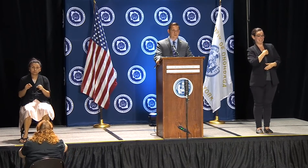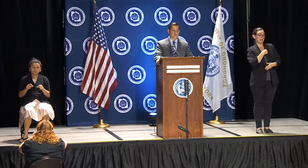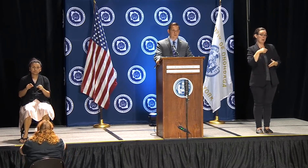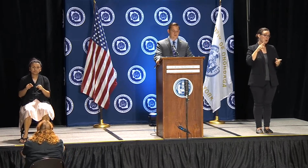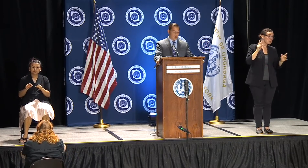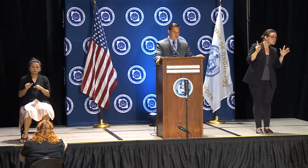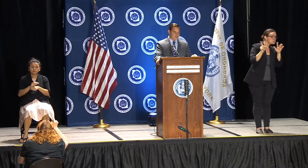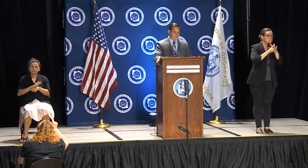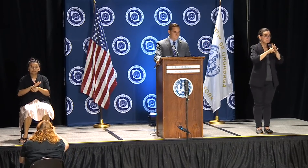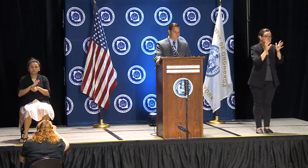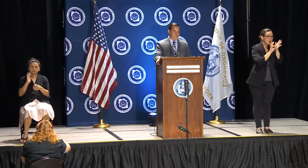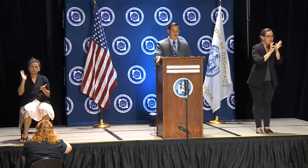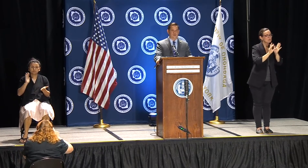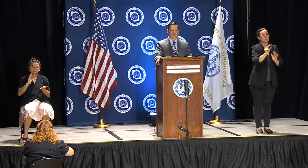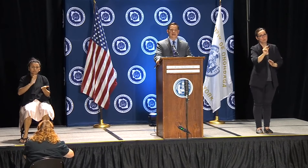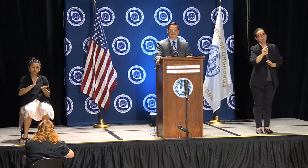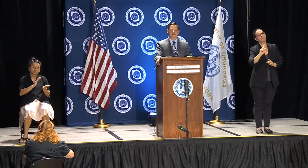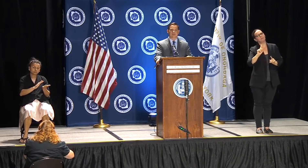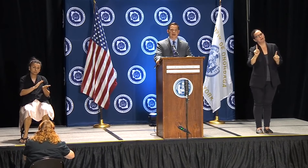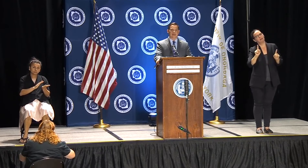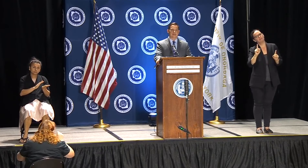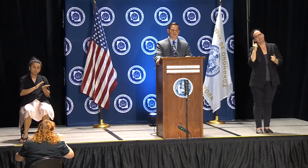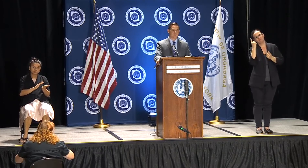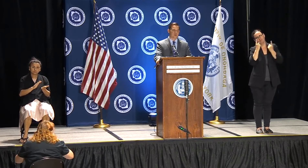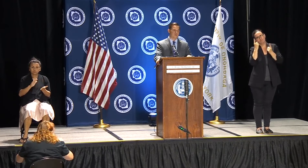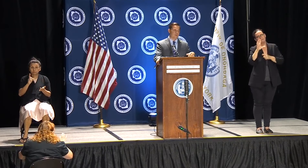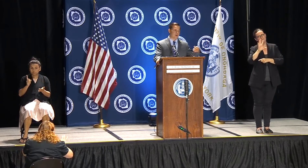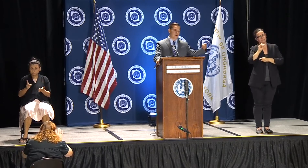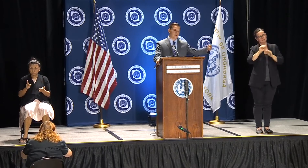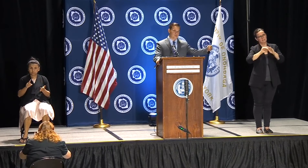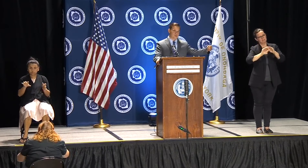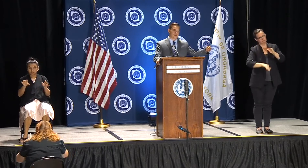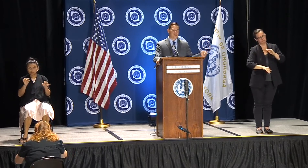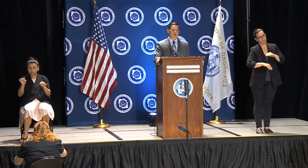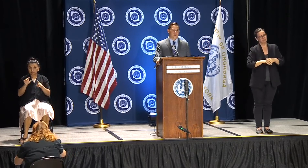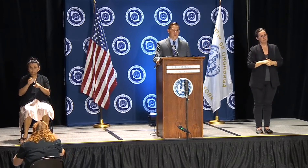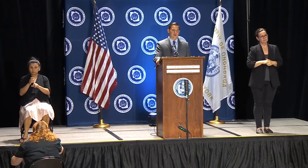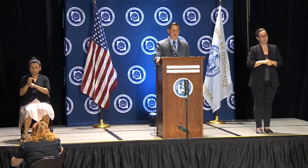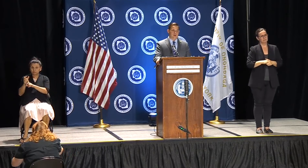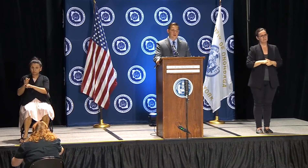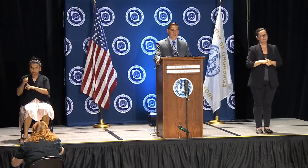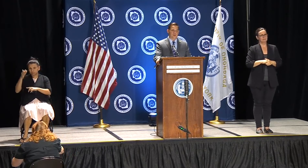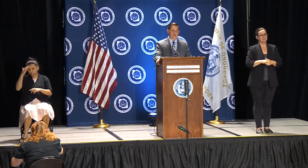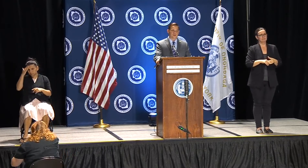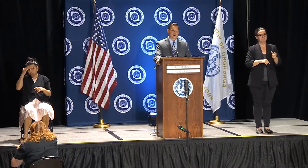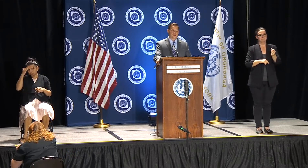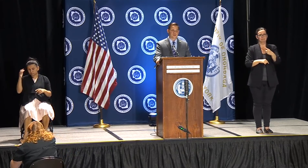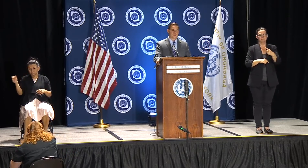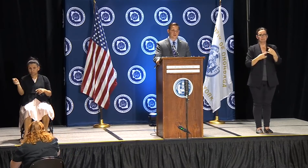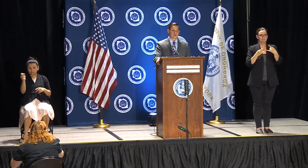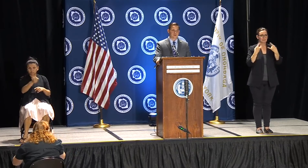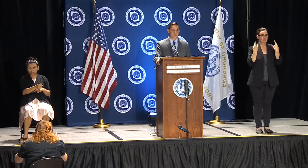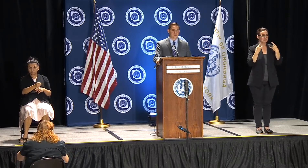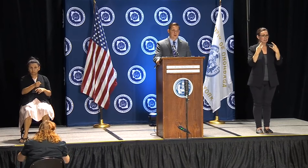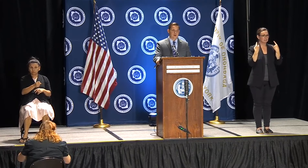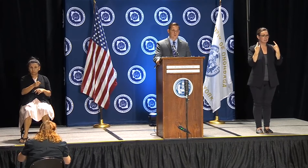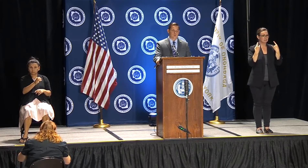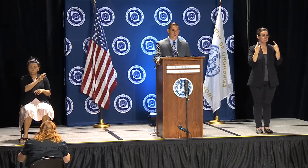really hunting, for asymptomatic cases to prevent problems in our buildings, in our